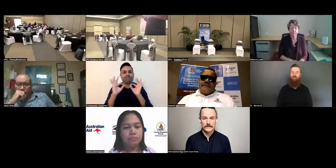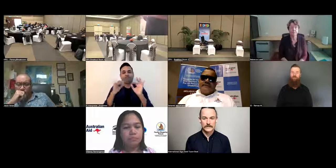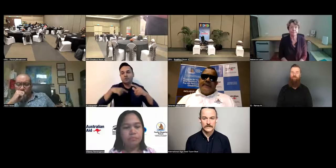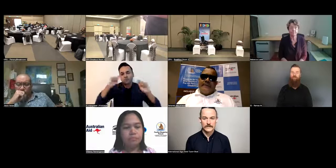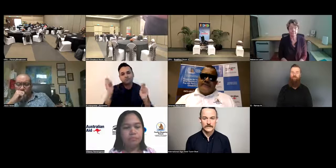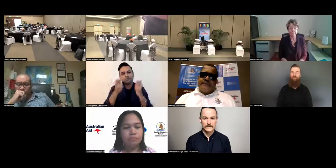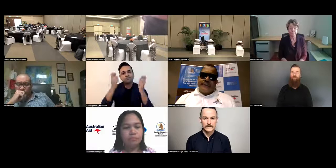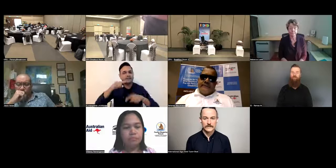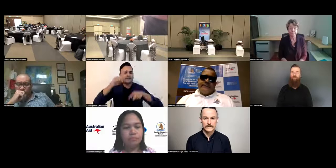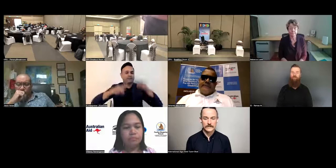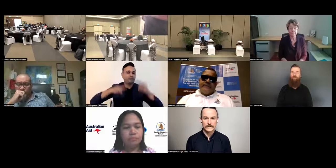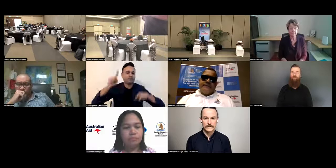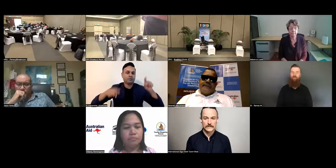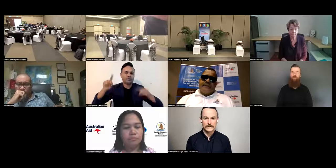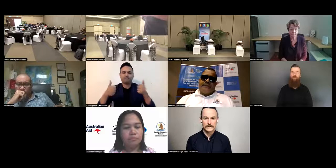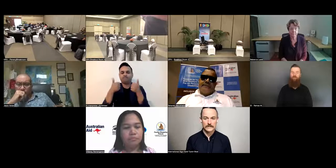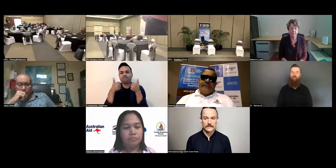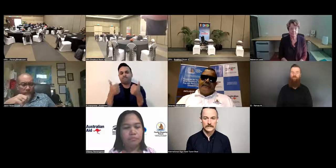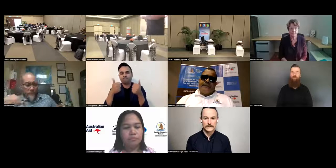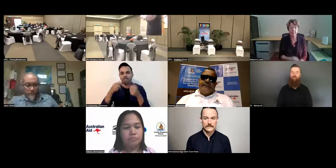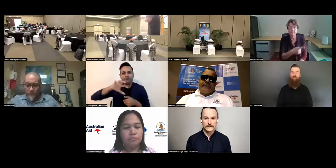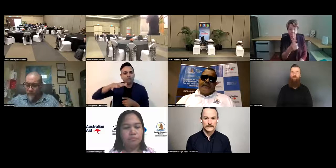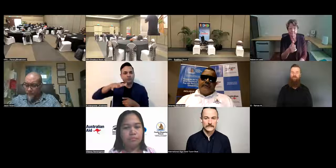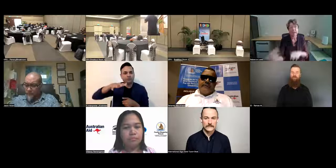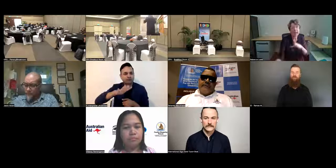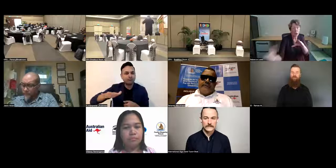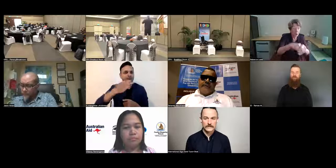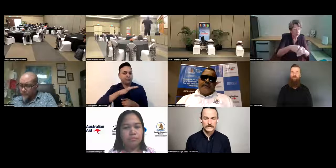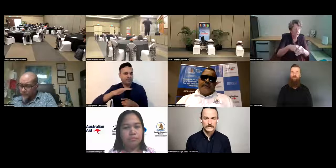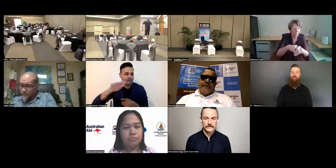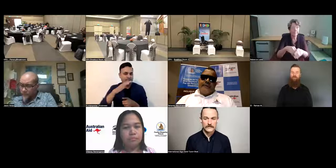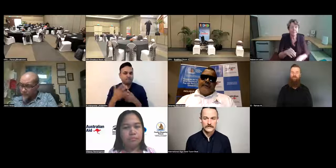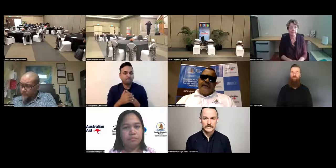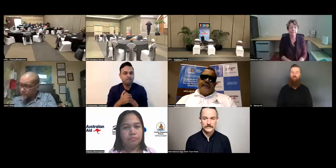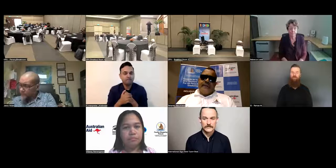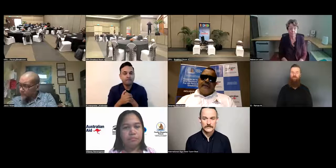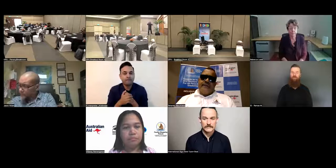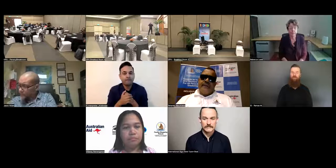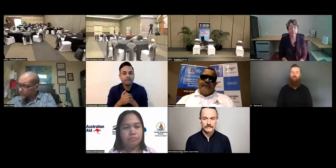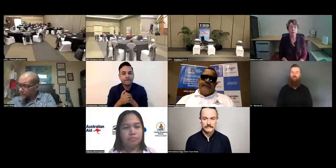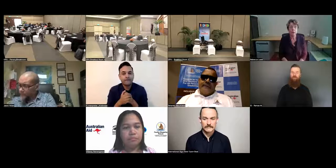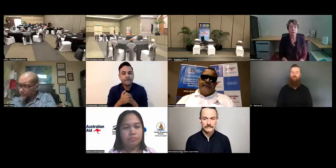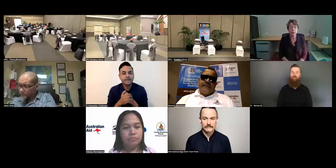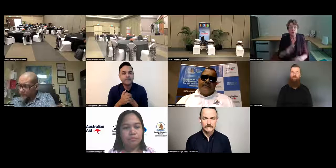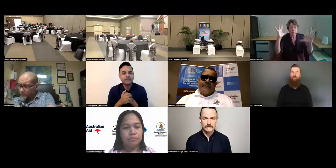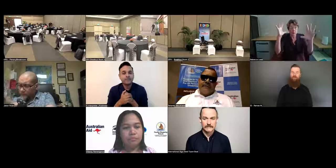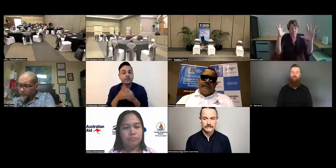diversity in terms of disability inclusion in our region. And I would just like to quickly provide a quick the overview